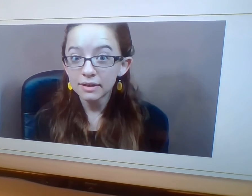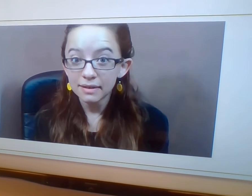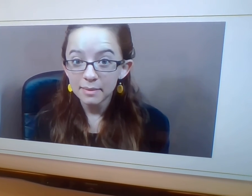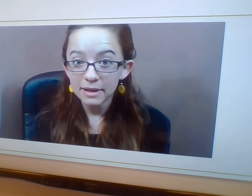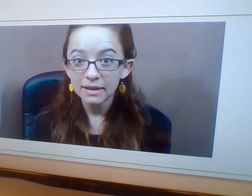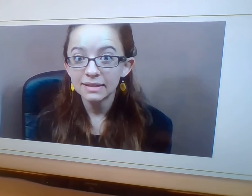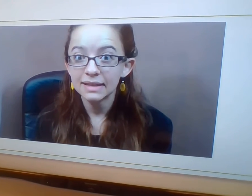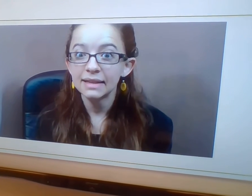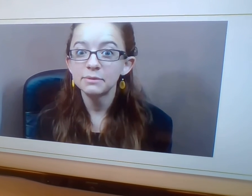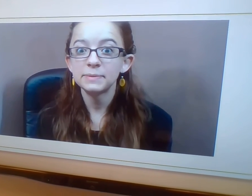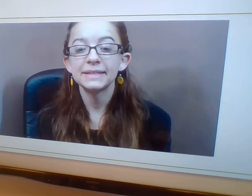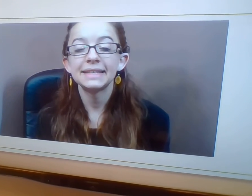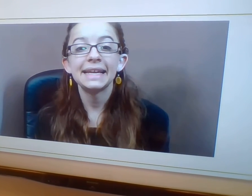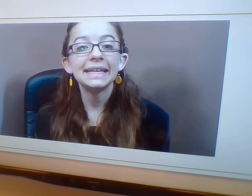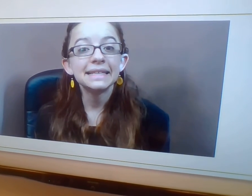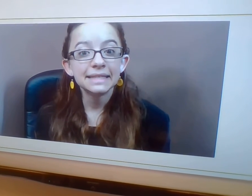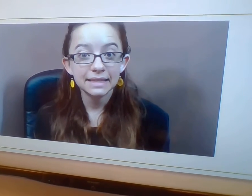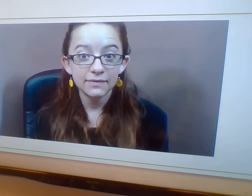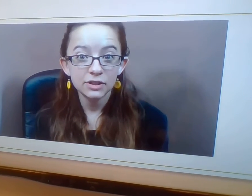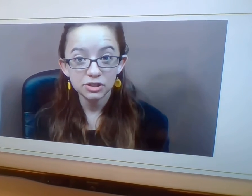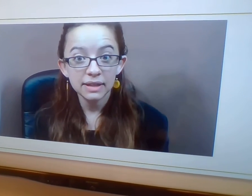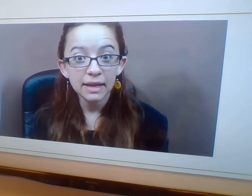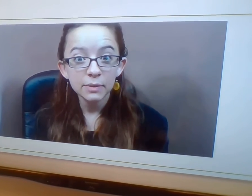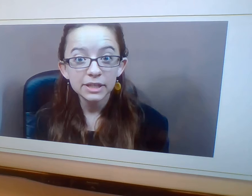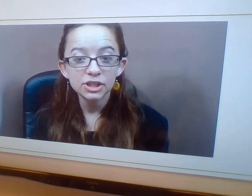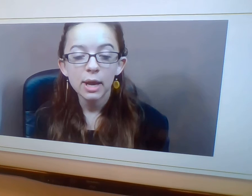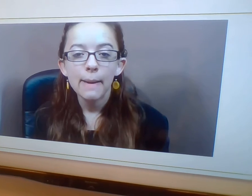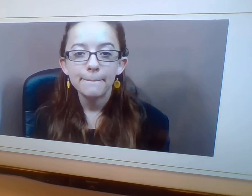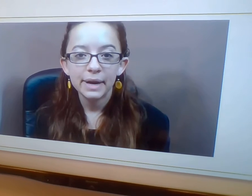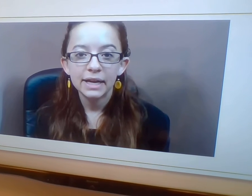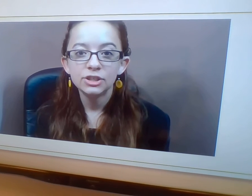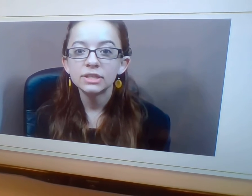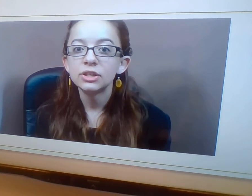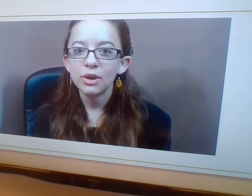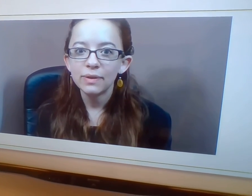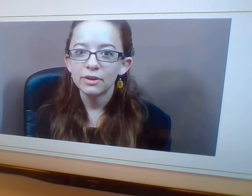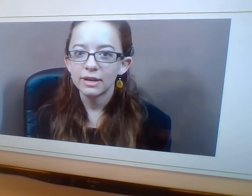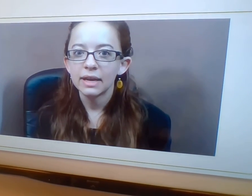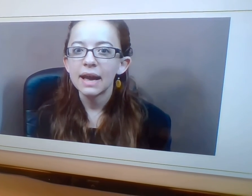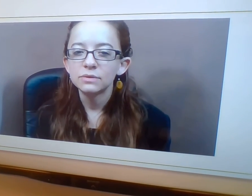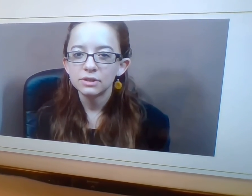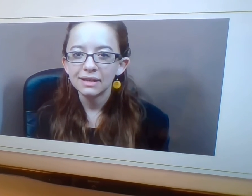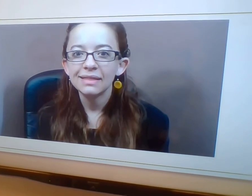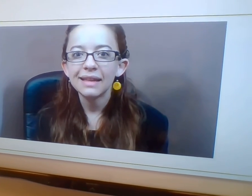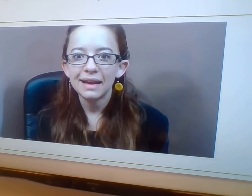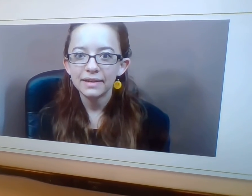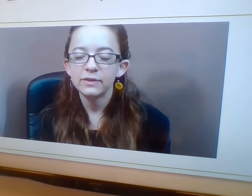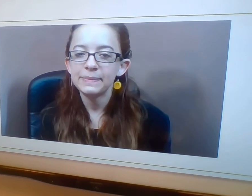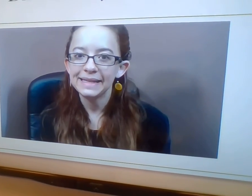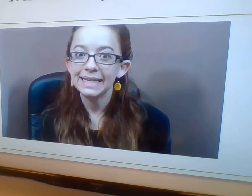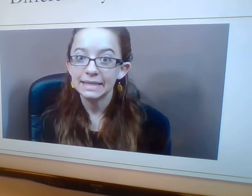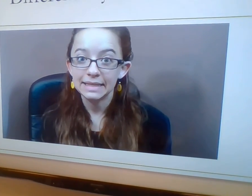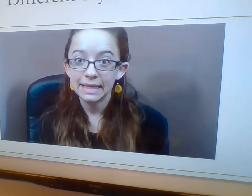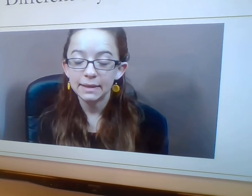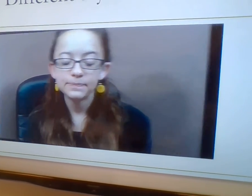learn American Sign Language because that is the official language, but just know that you're going to encounter a lot of the PSE.